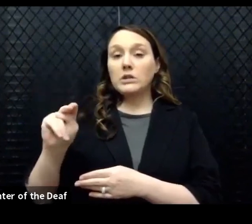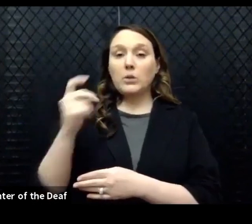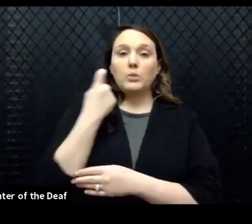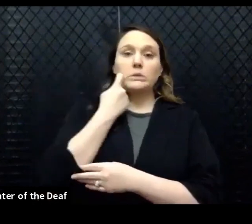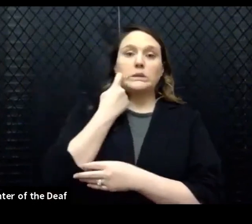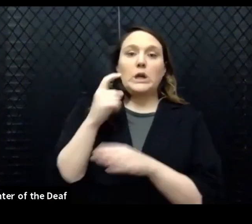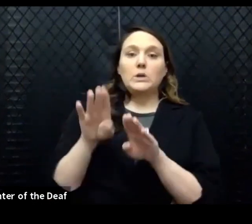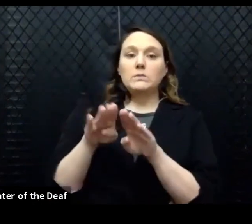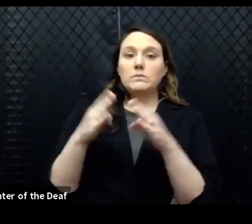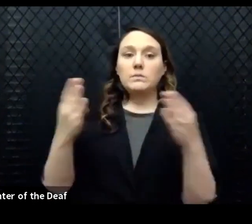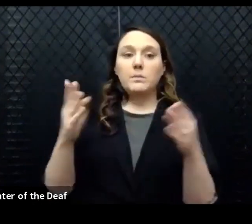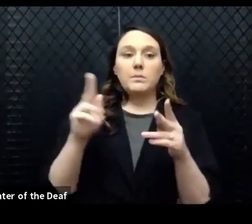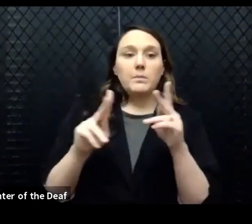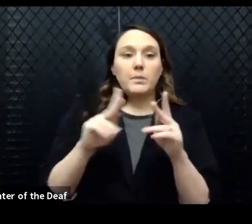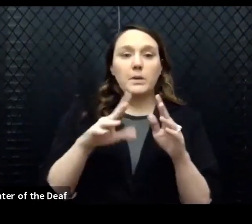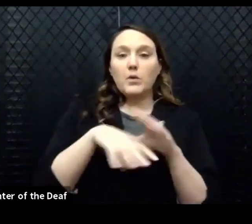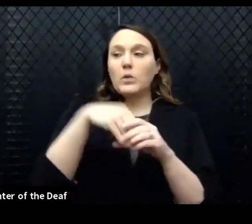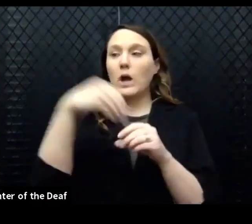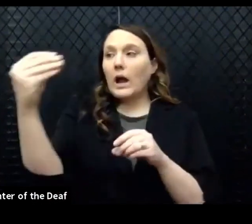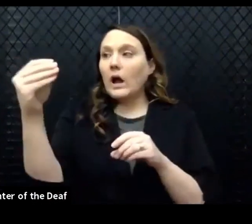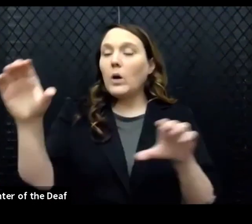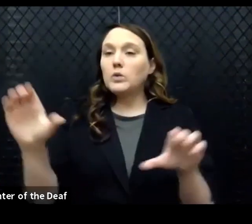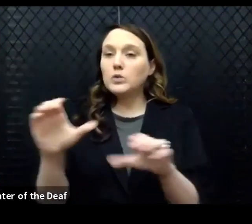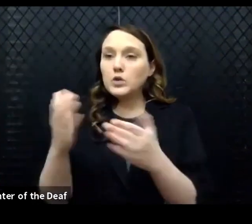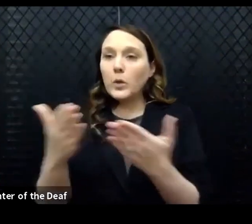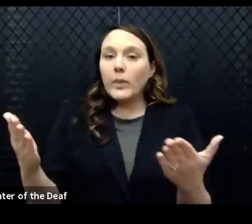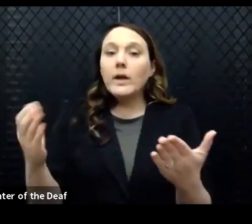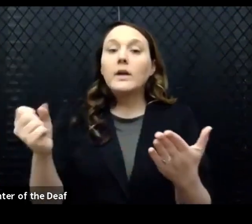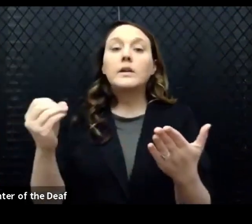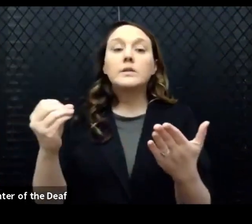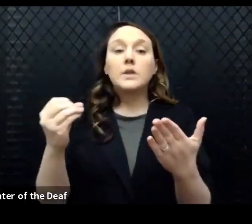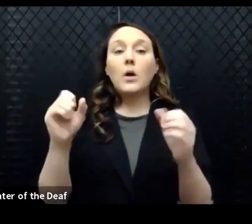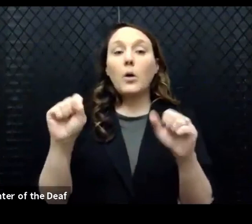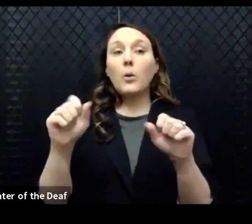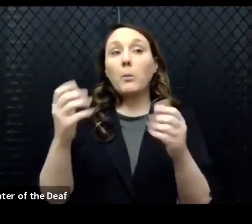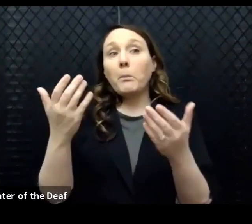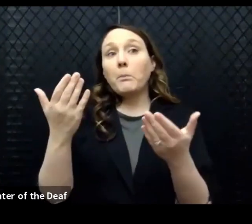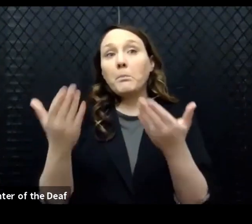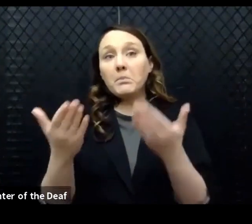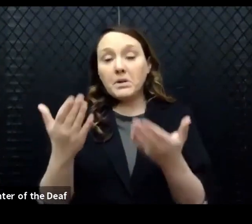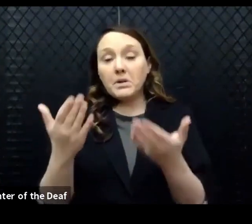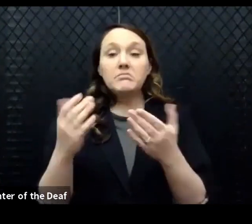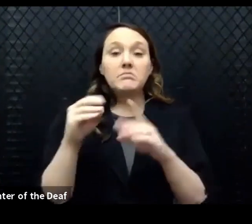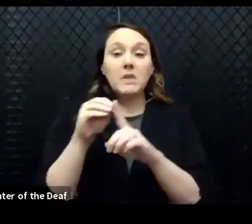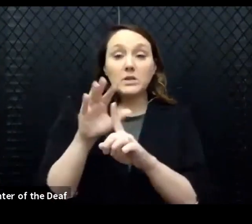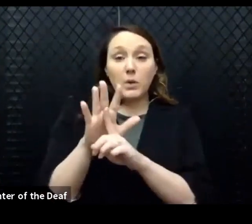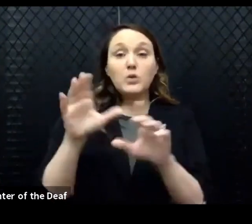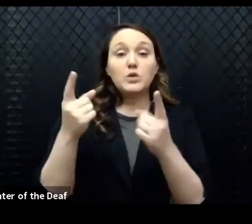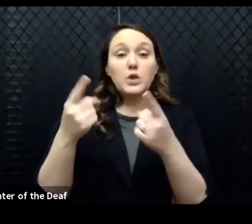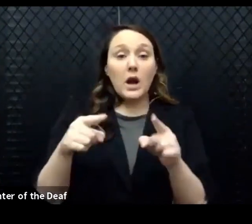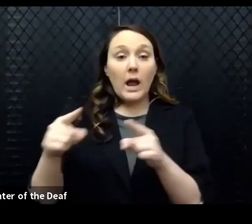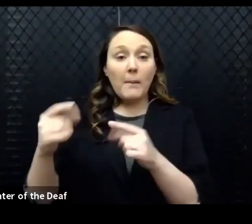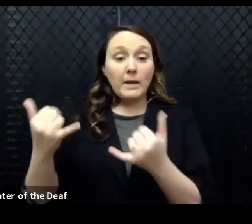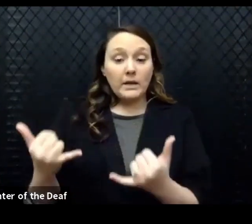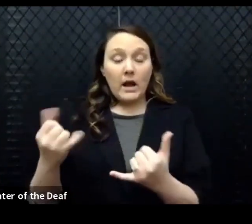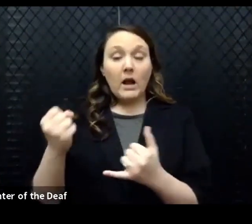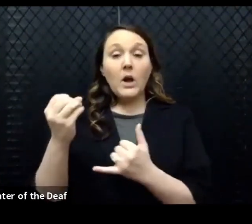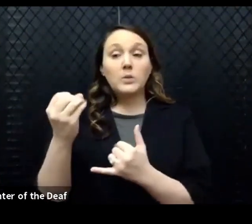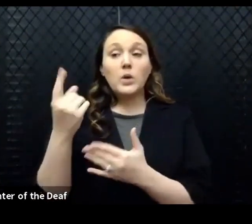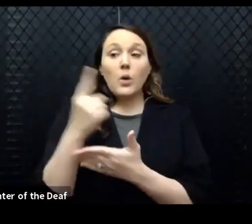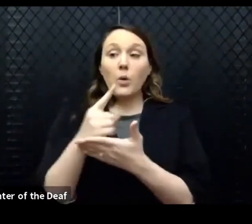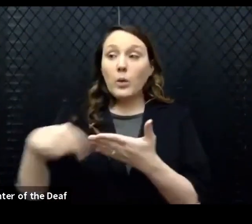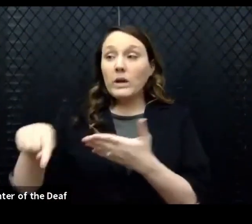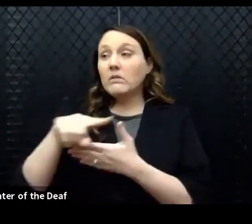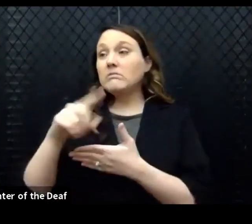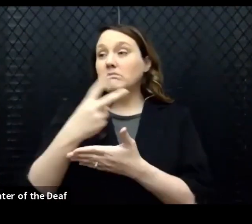back out and doing things. So potential exposures are occurring now. And so in a couple of weeks or maybe a little